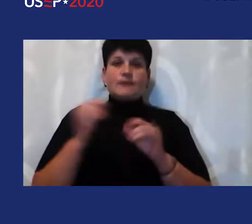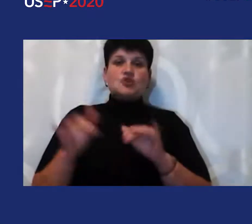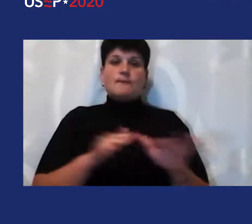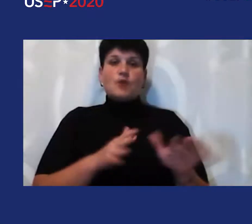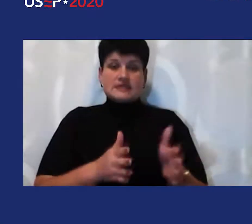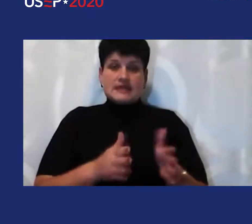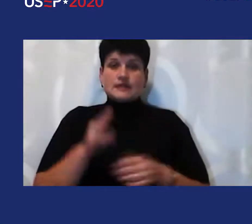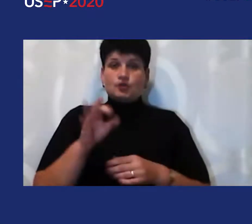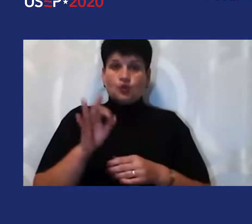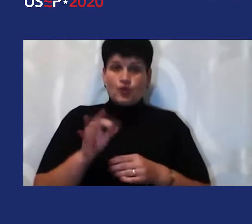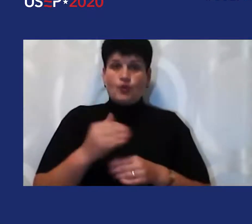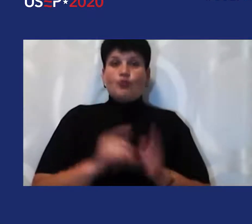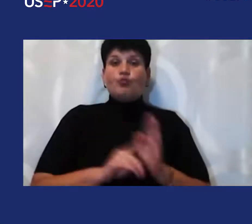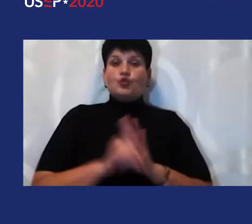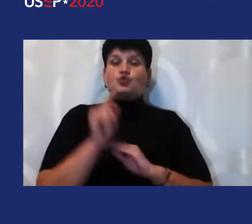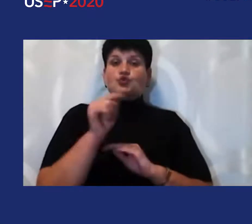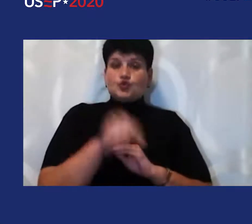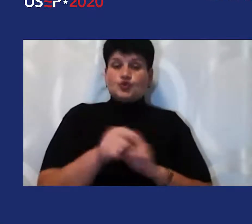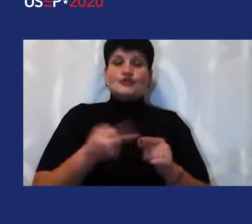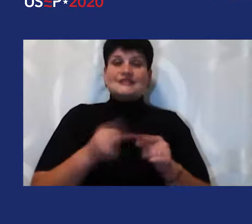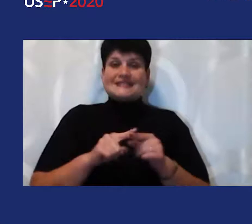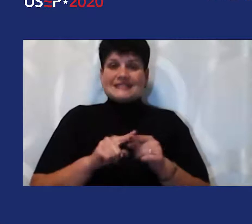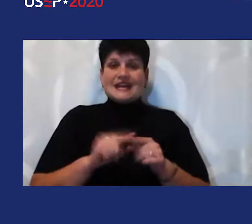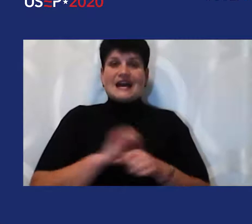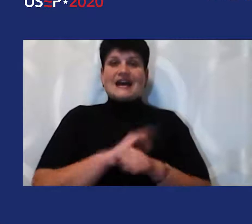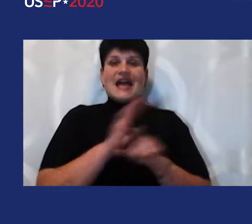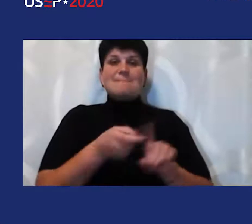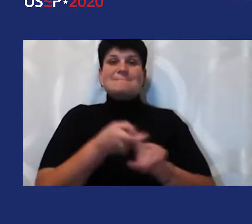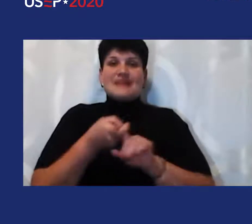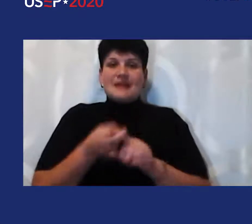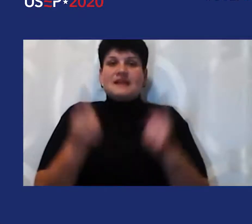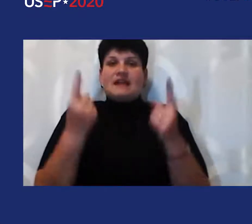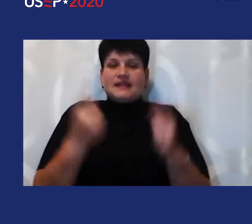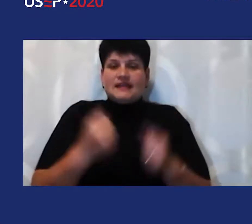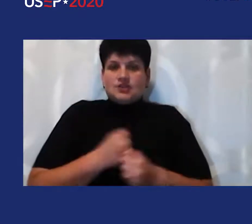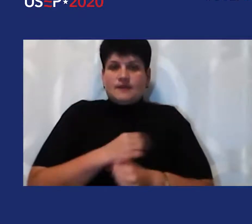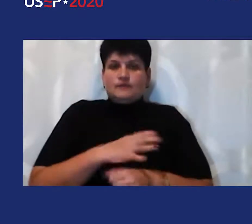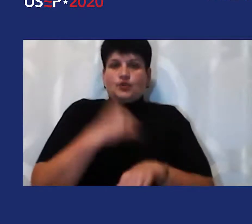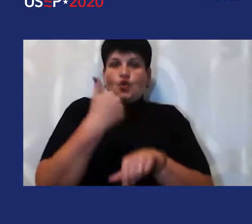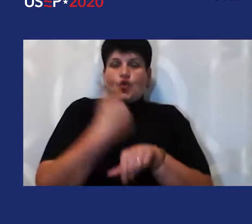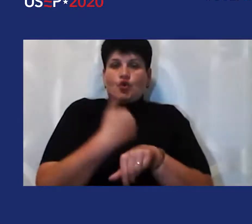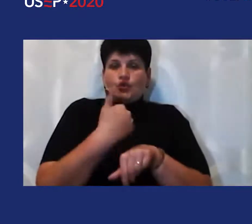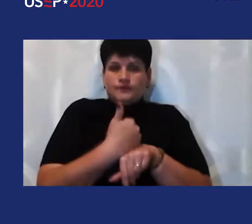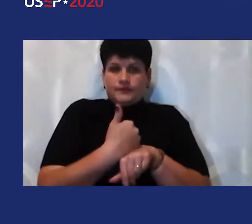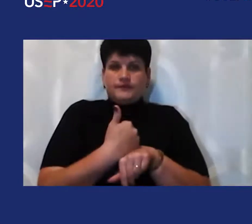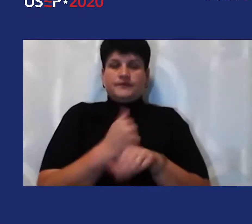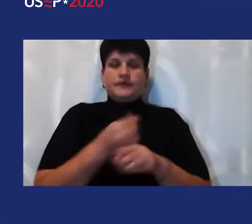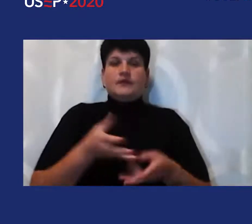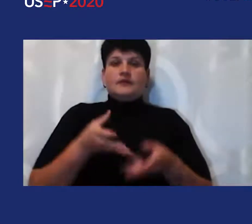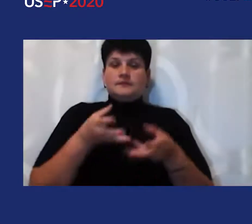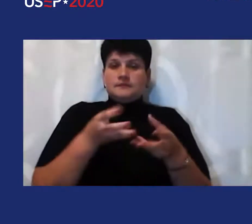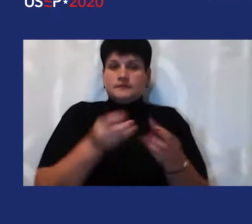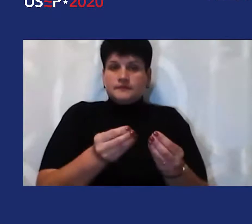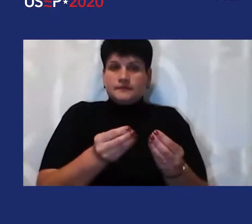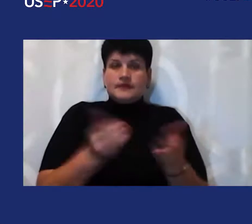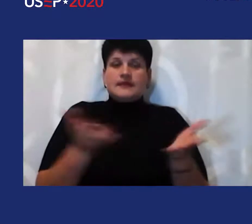epidemics caused, well, first of all, uh, that became the major factor